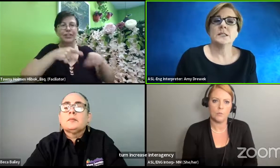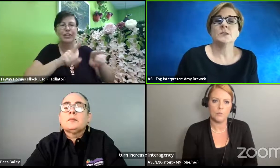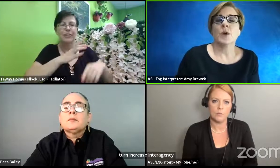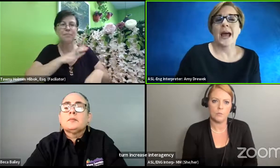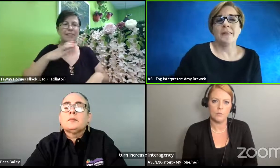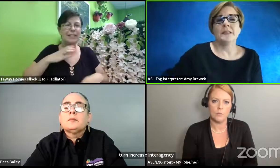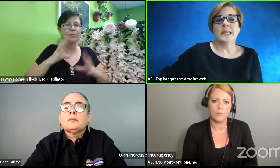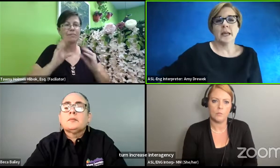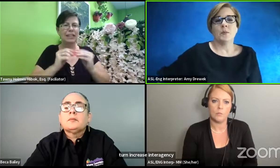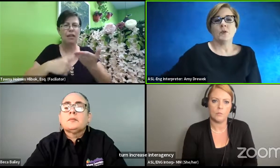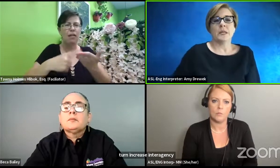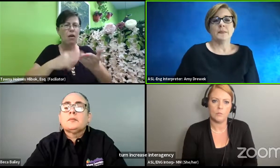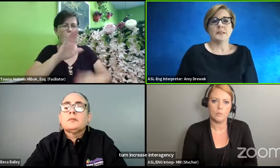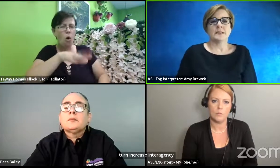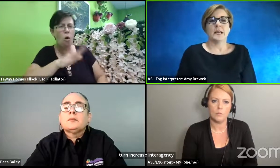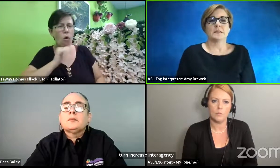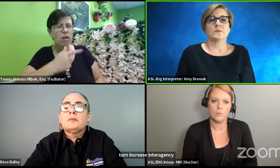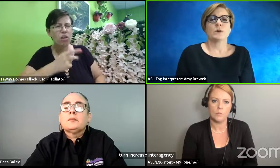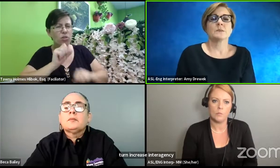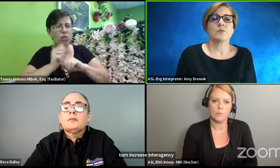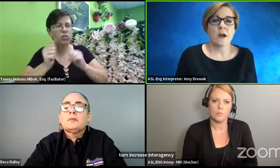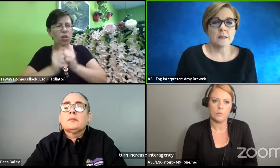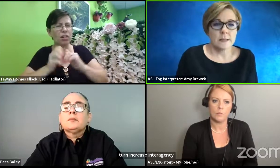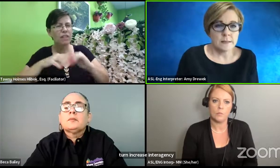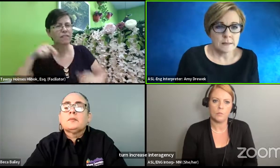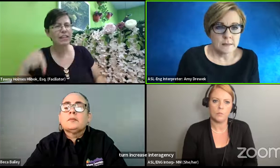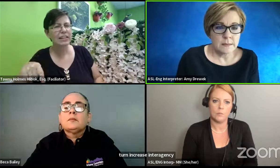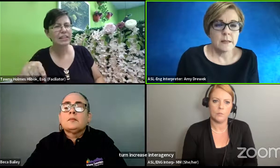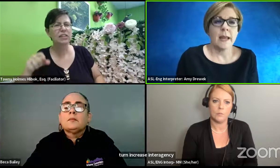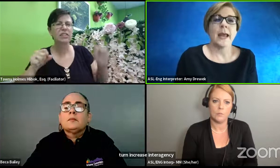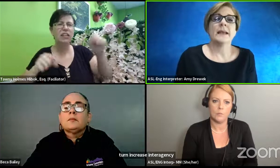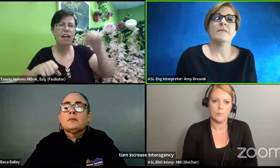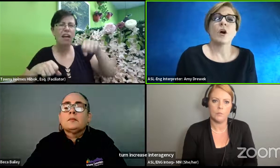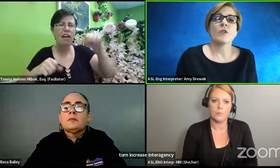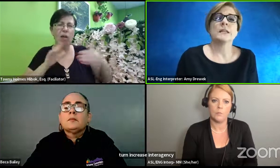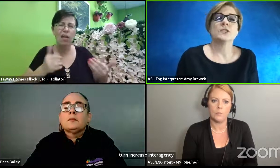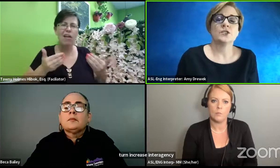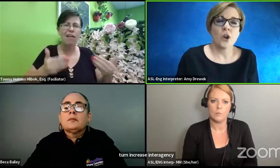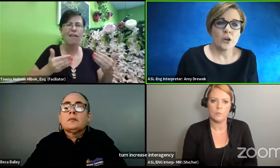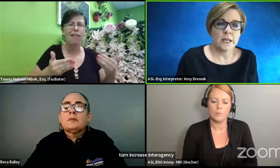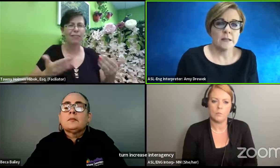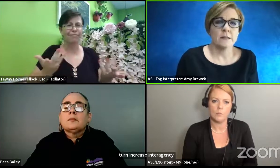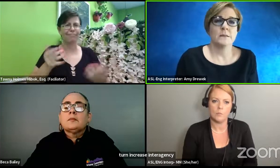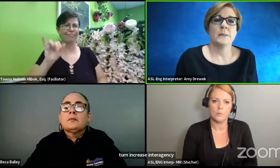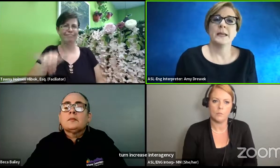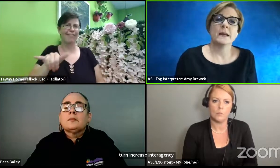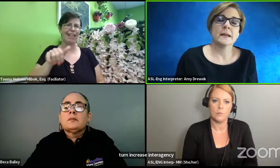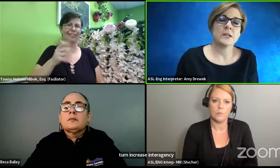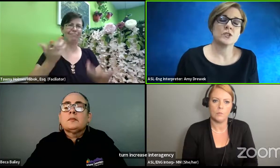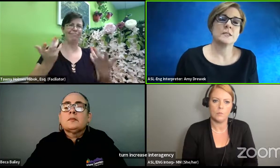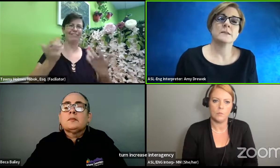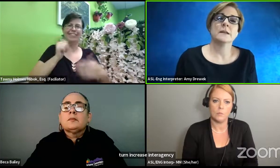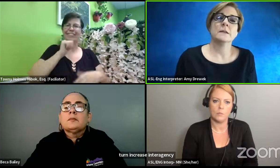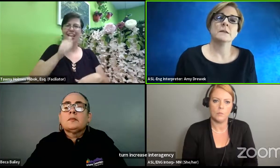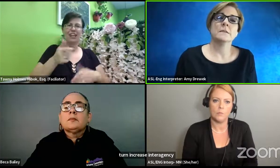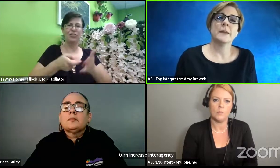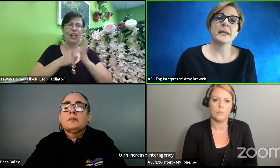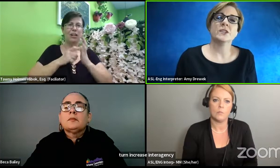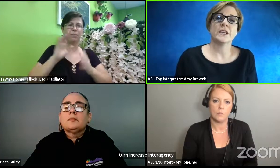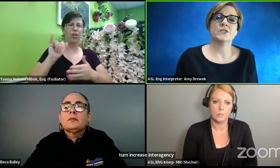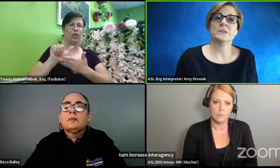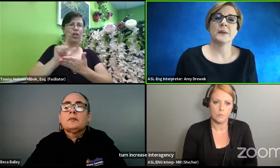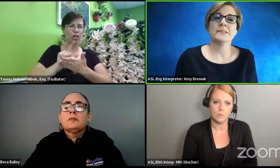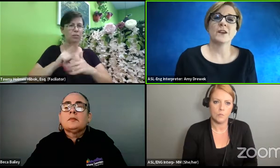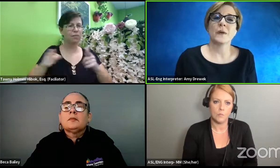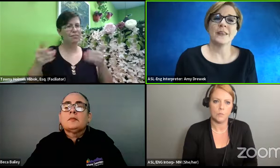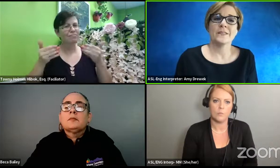Many agencies were at the table in this task force process and have already started making connections and